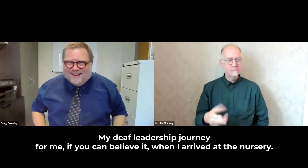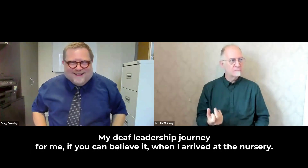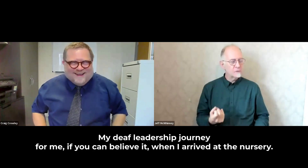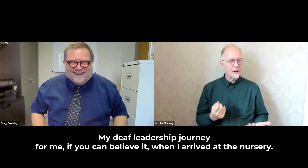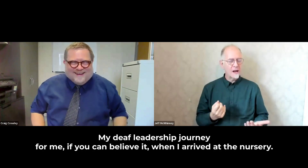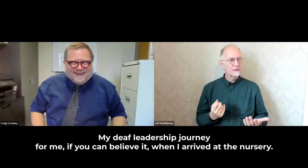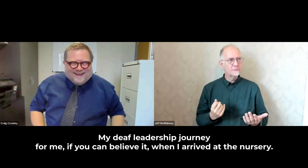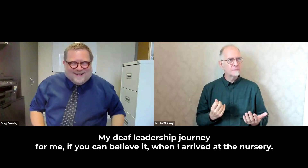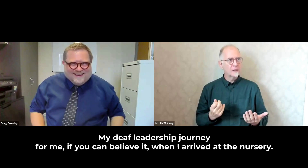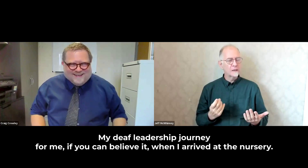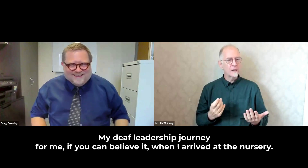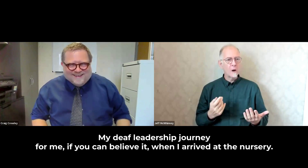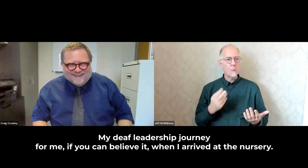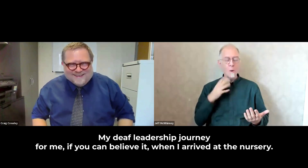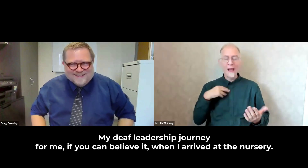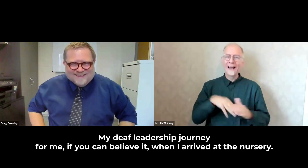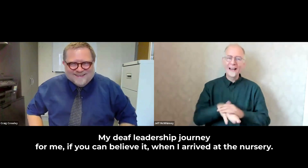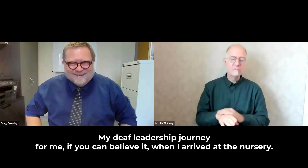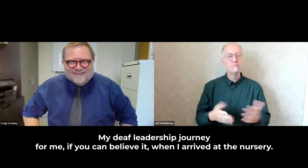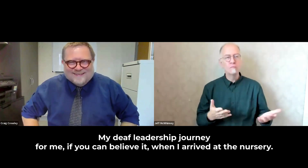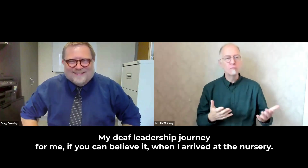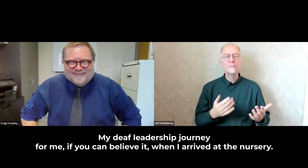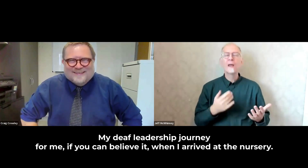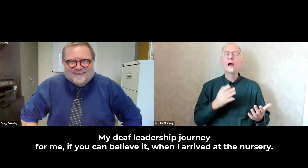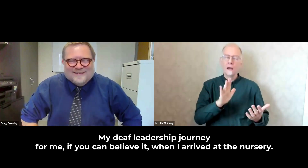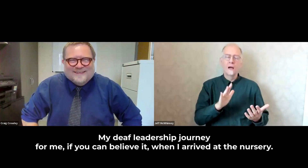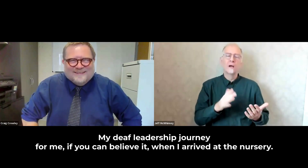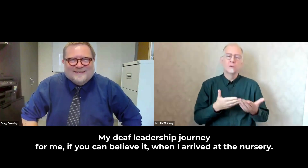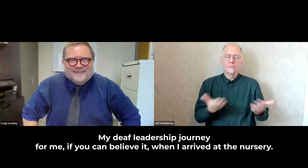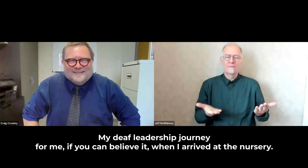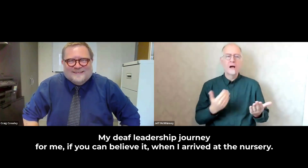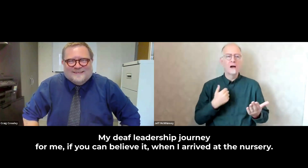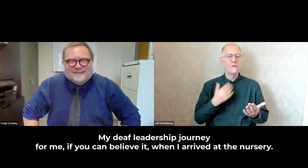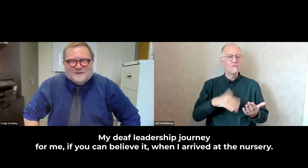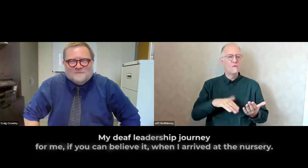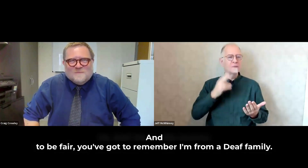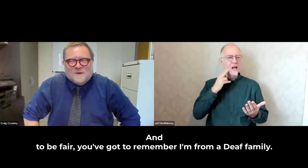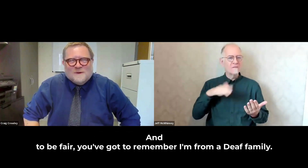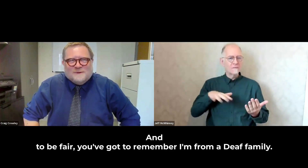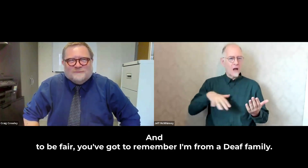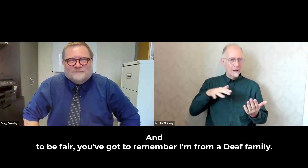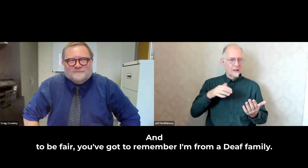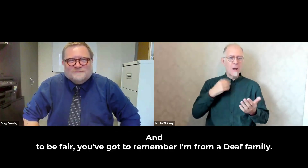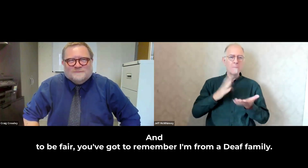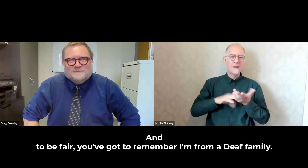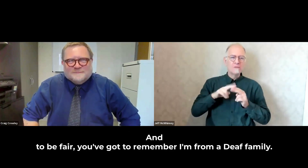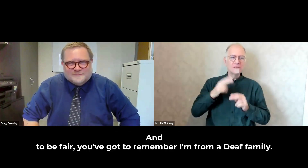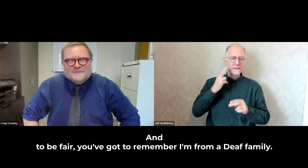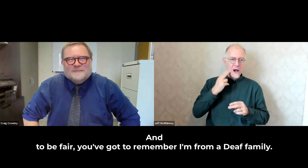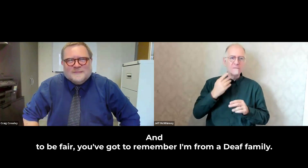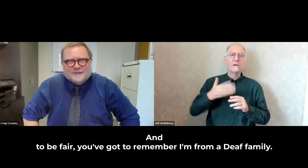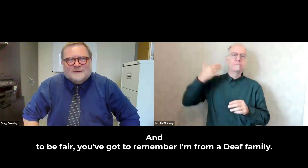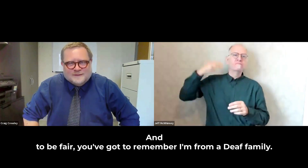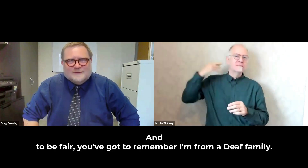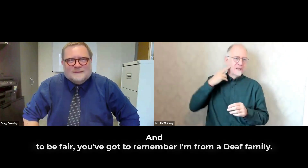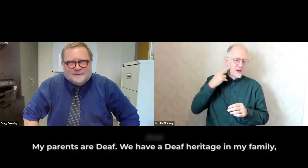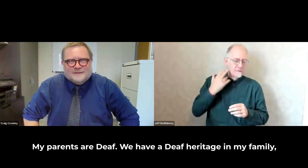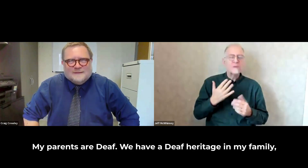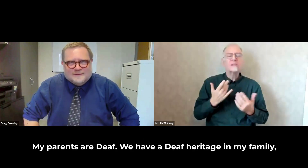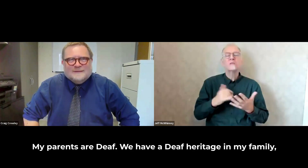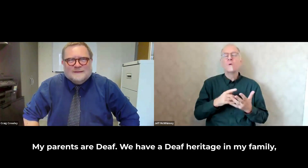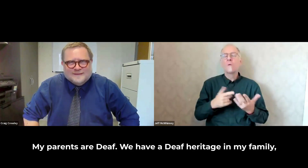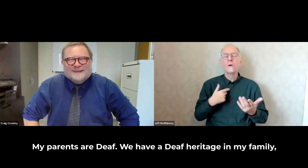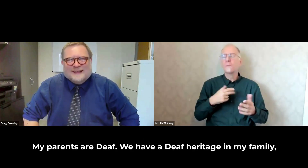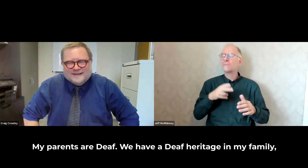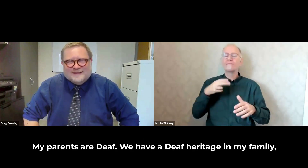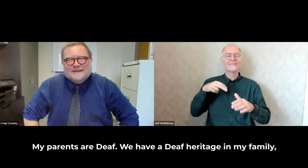school, my deaf leadership journey, if you can believe it. When I arrived at the nursery, and to be fair, you've got to remember I'm from a deaf family. My